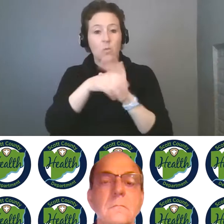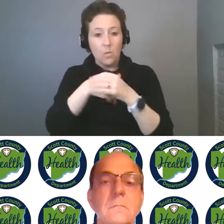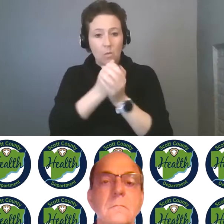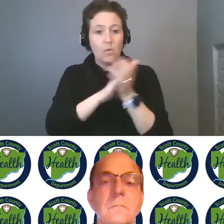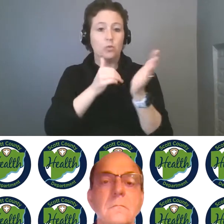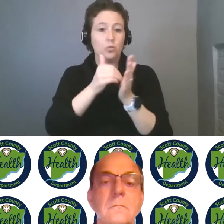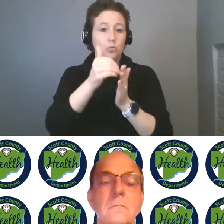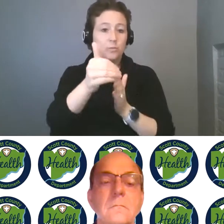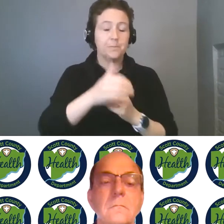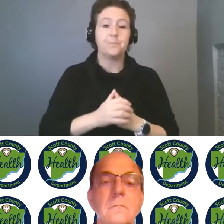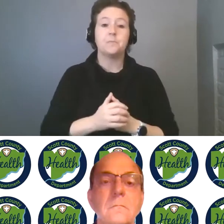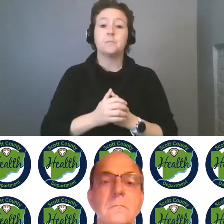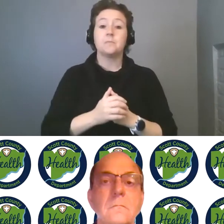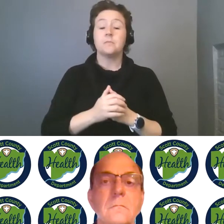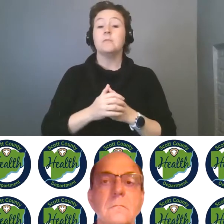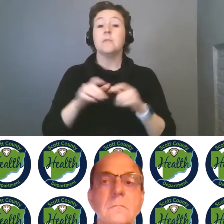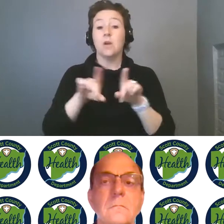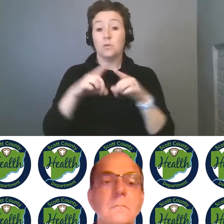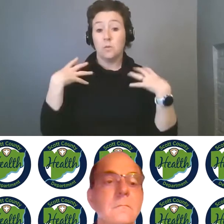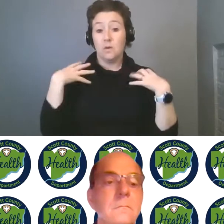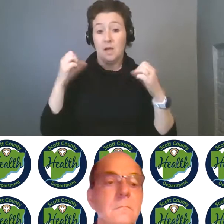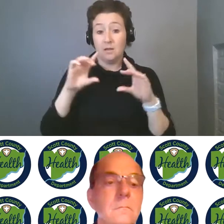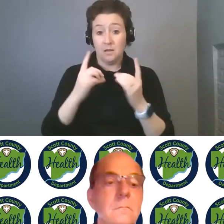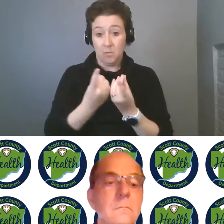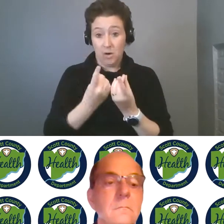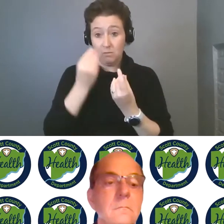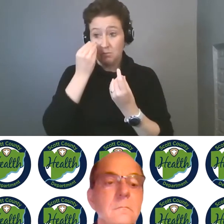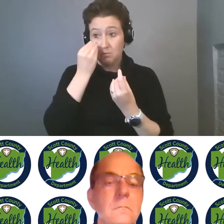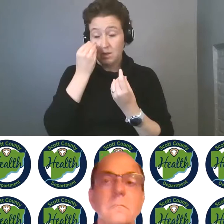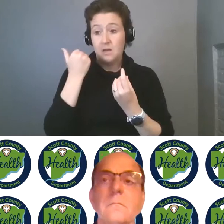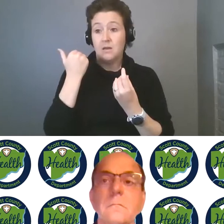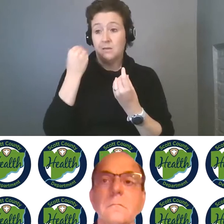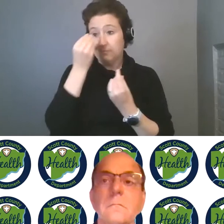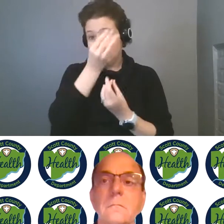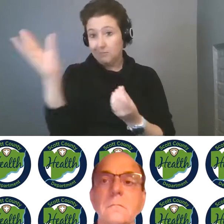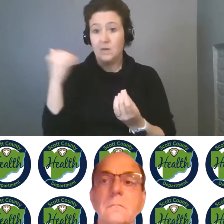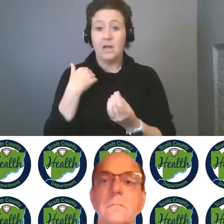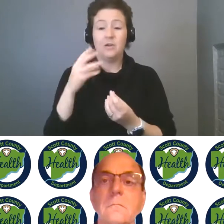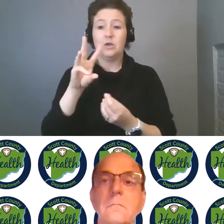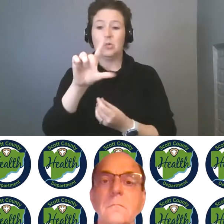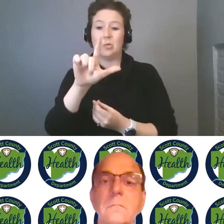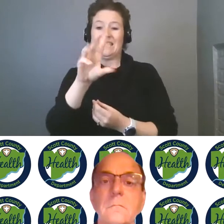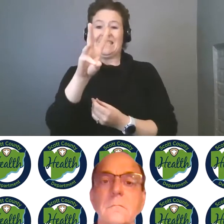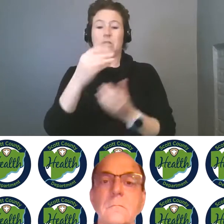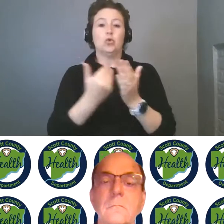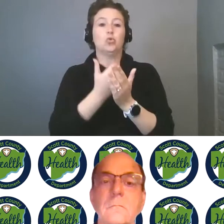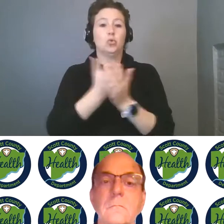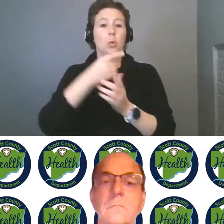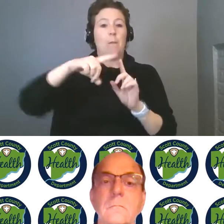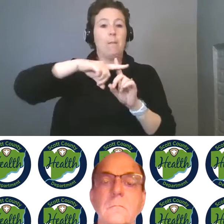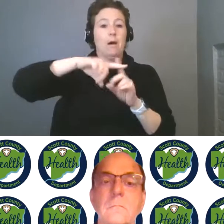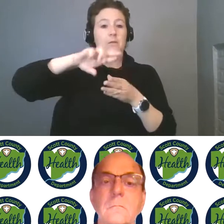frequently. In addition, the health department is reporting 26 new COVID-19 cases, bringing the total